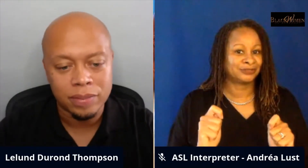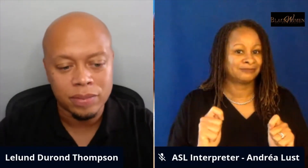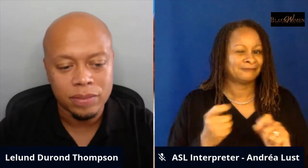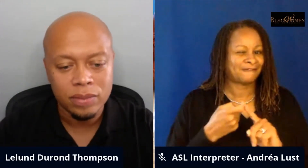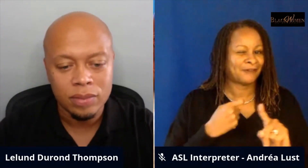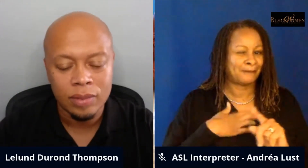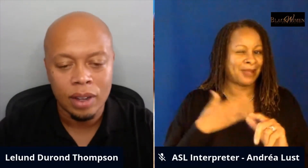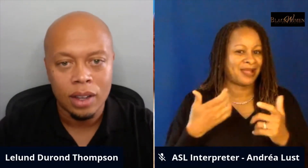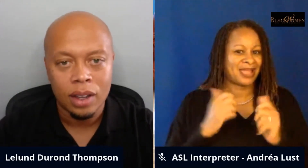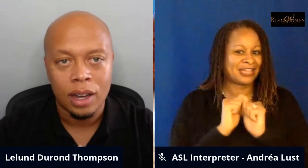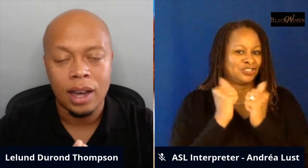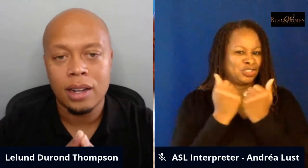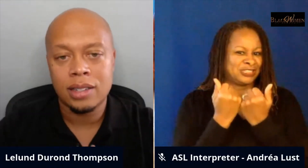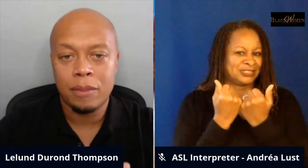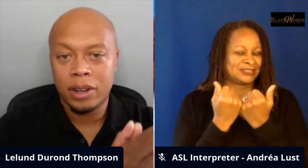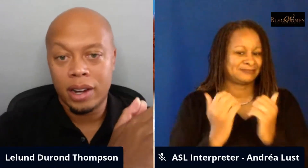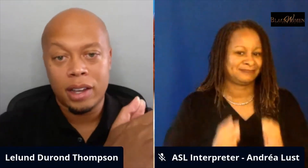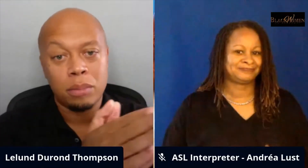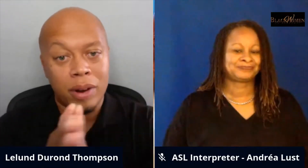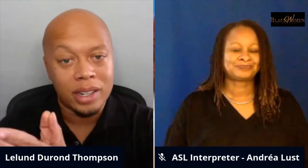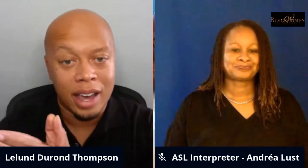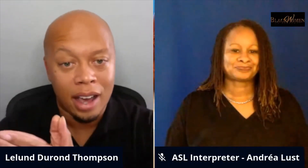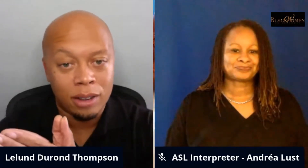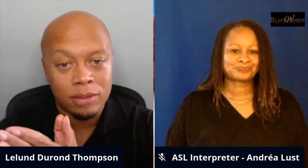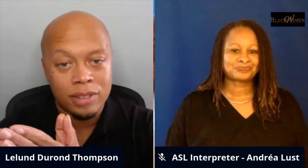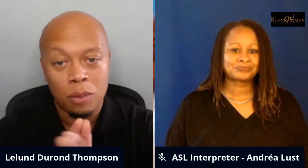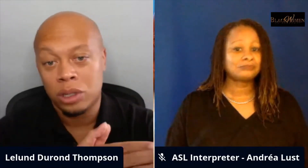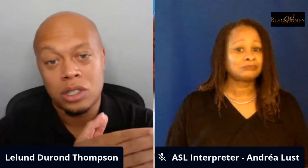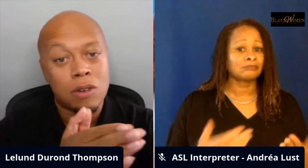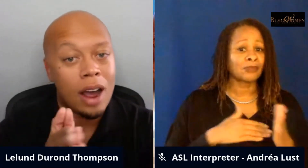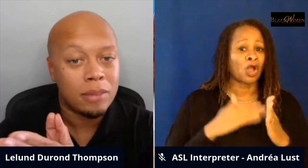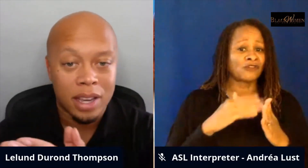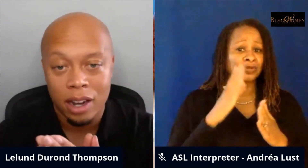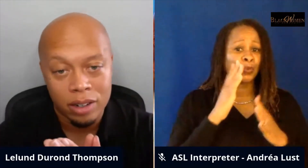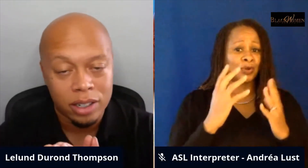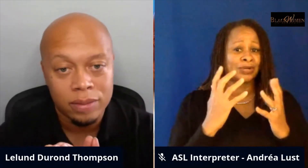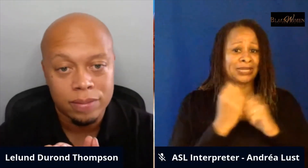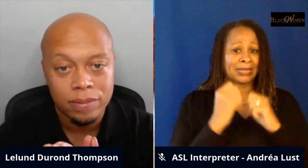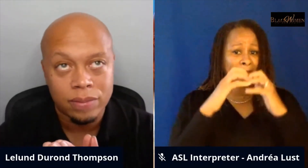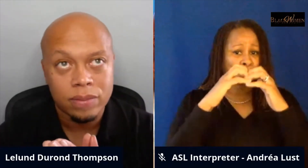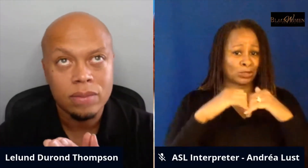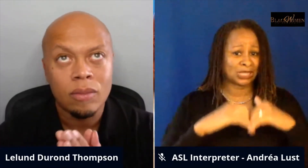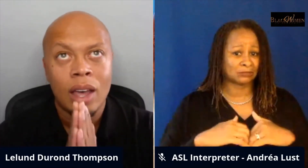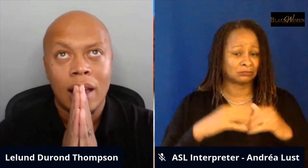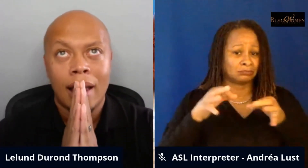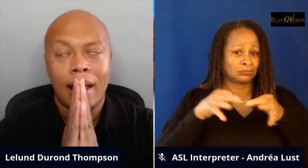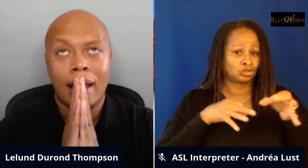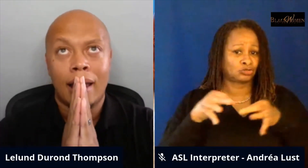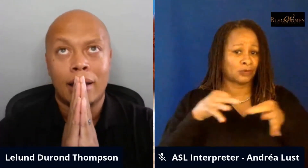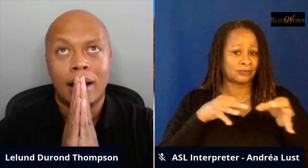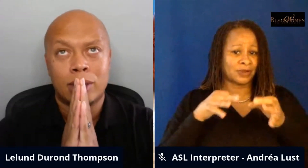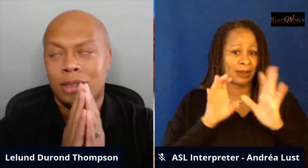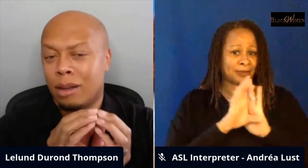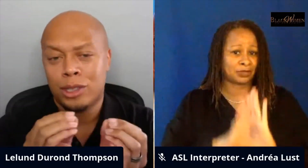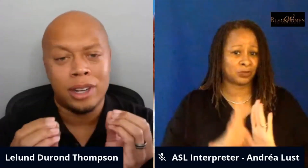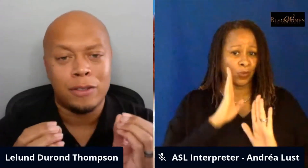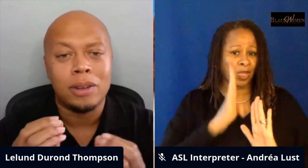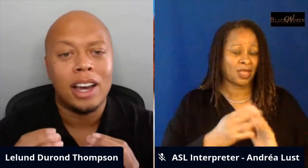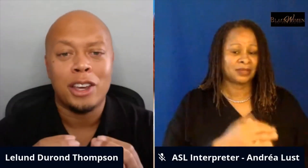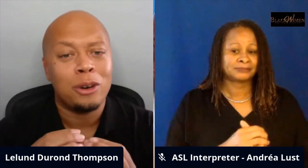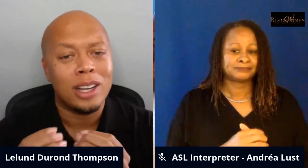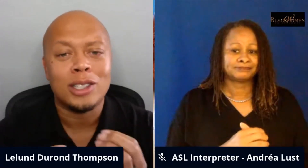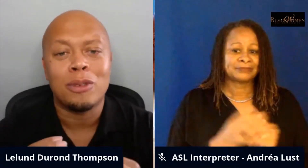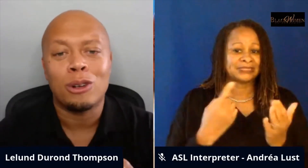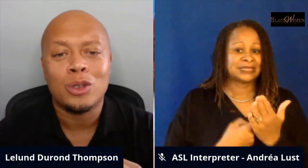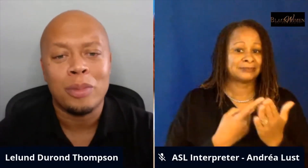agent. A lot of the time you're going to get a breakdown that will describe the character. And sometimes if you're